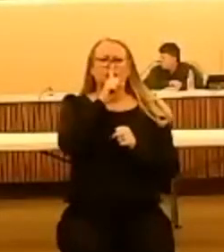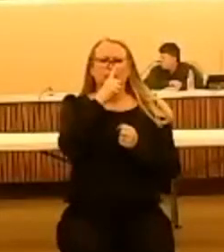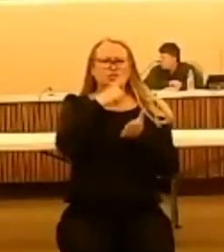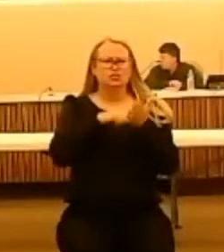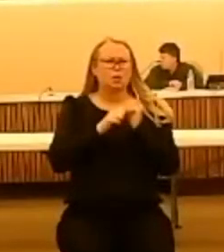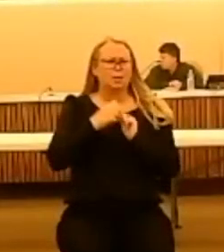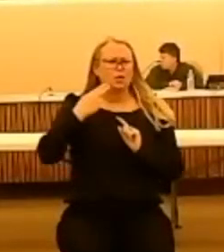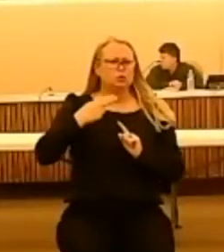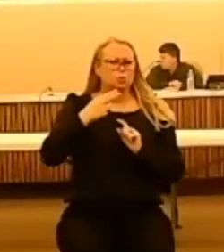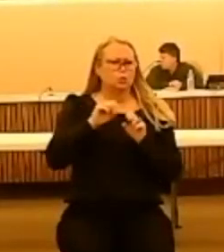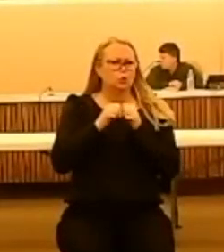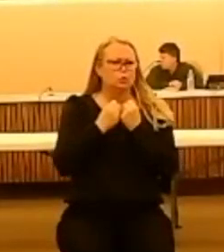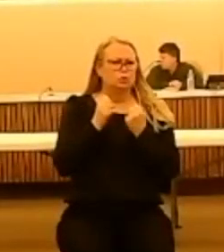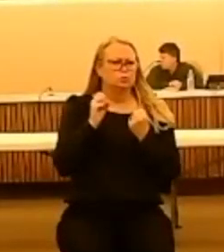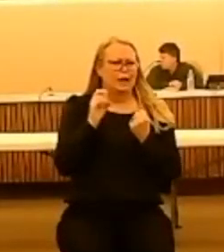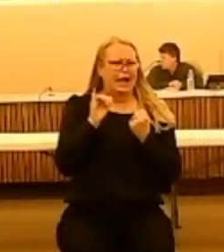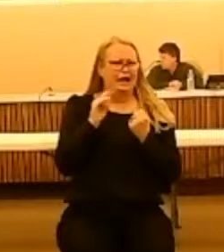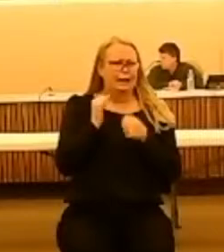location